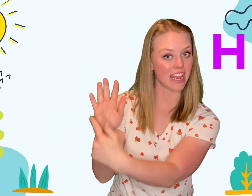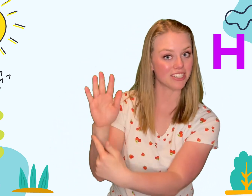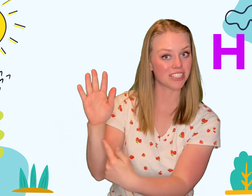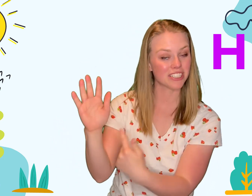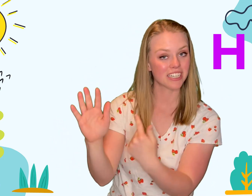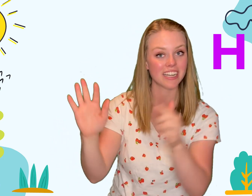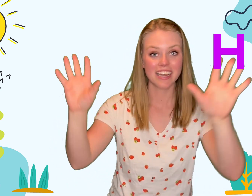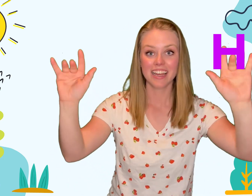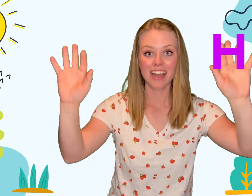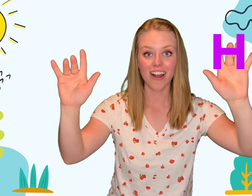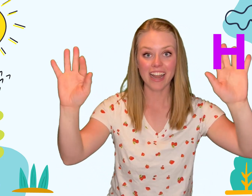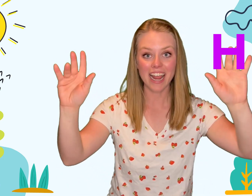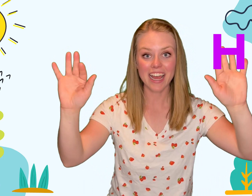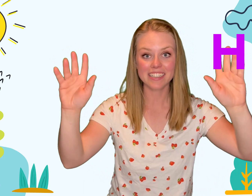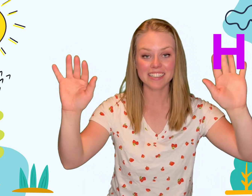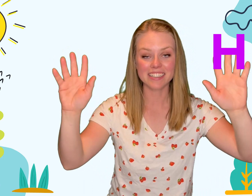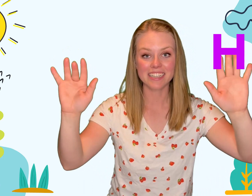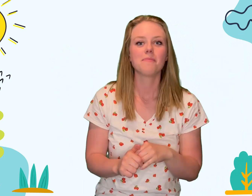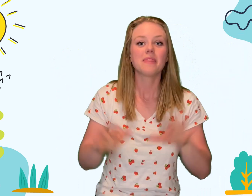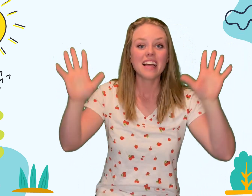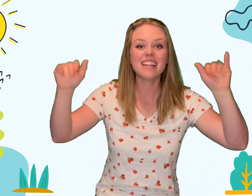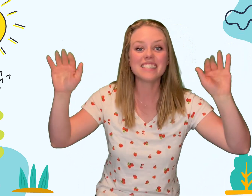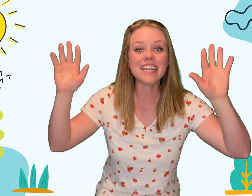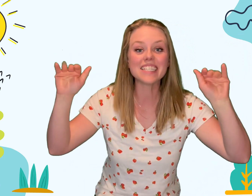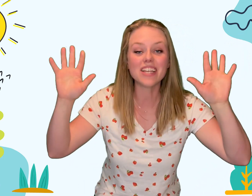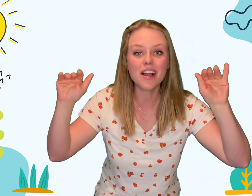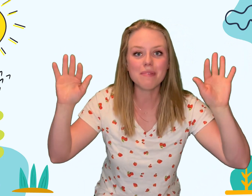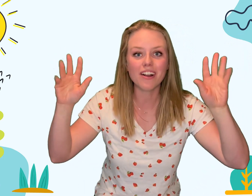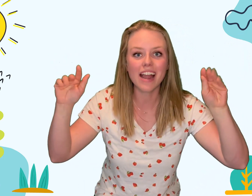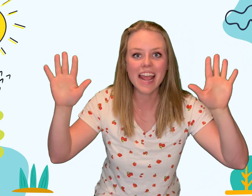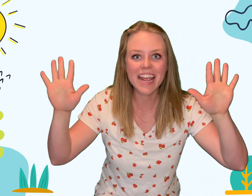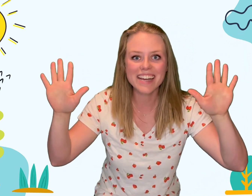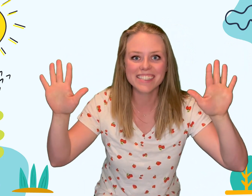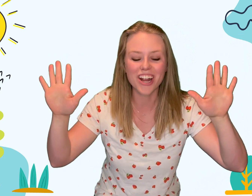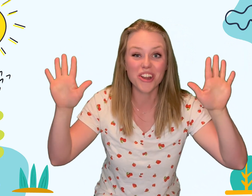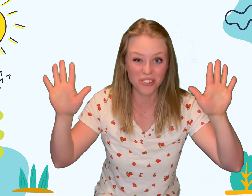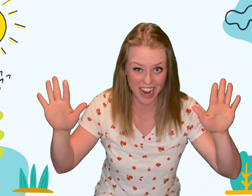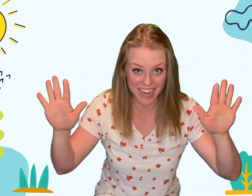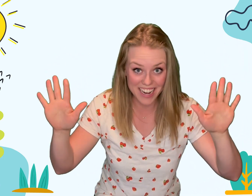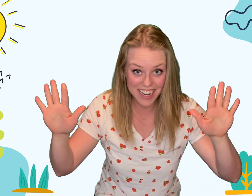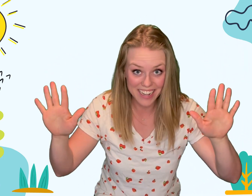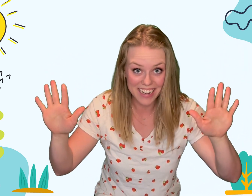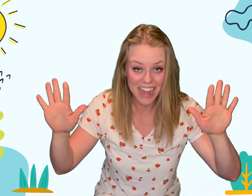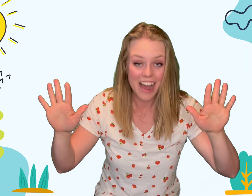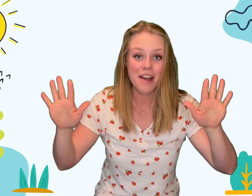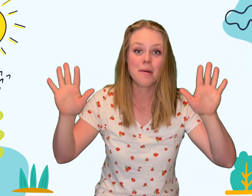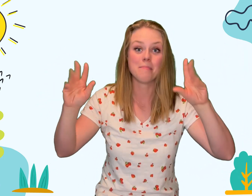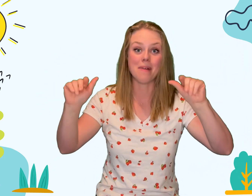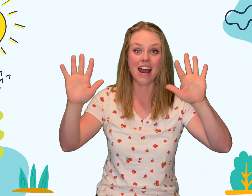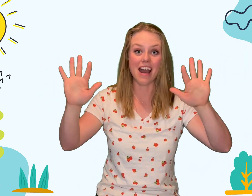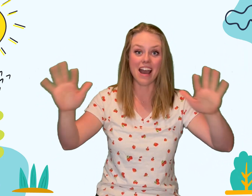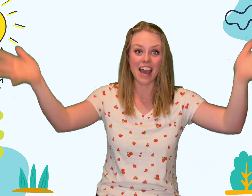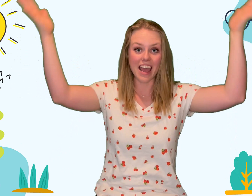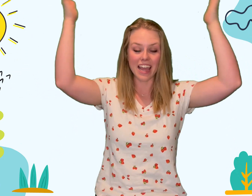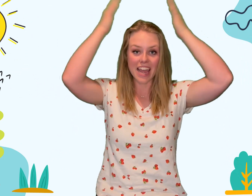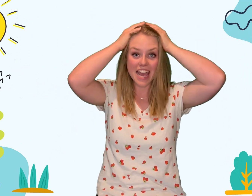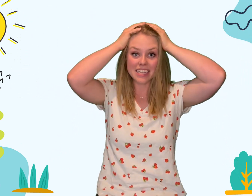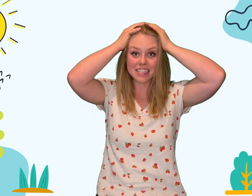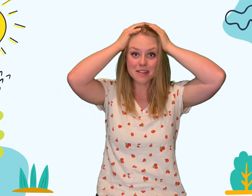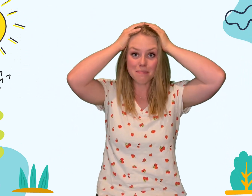H. Our hands. Let's sing a song about our hands. Are you ready? My hands above